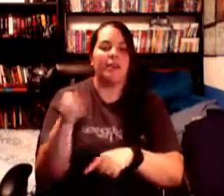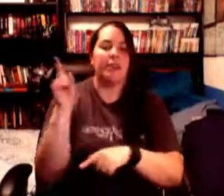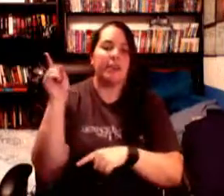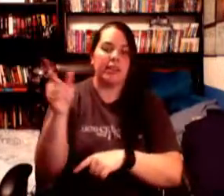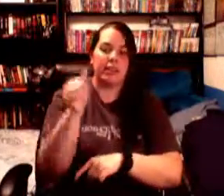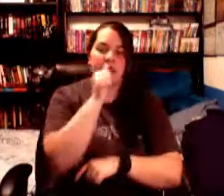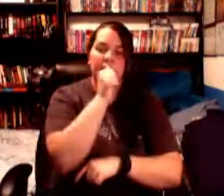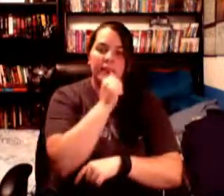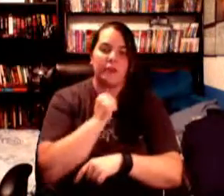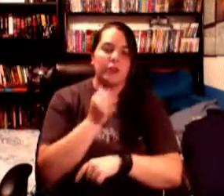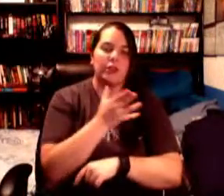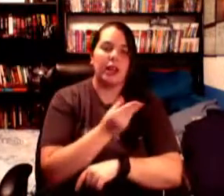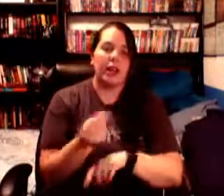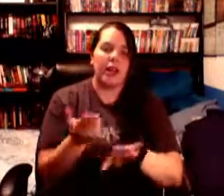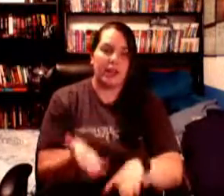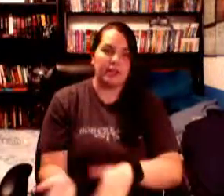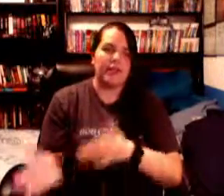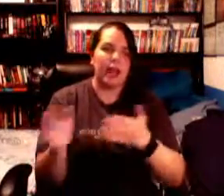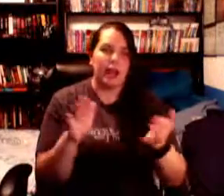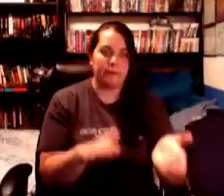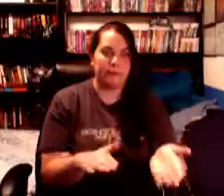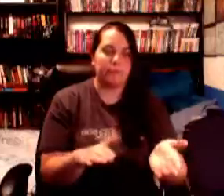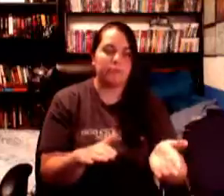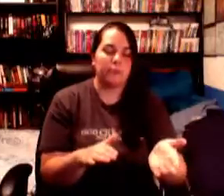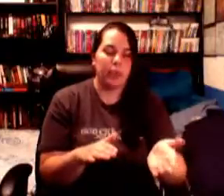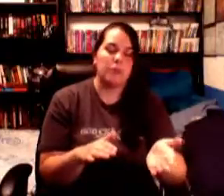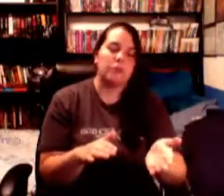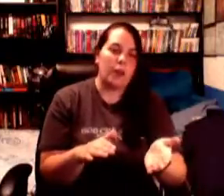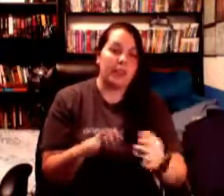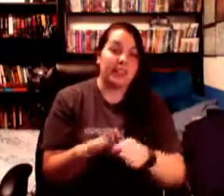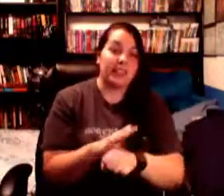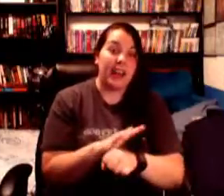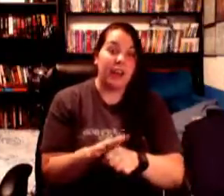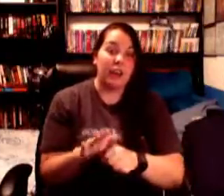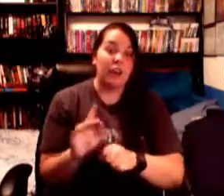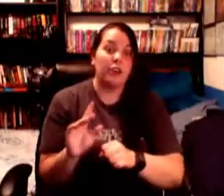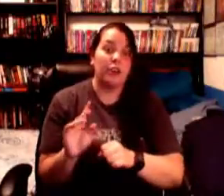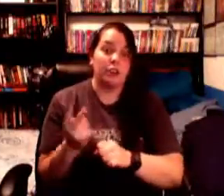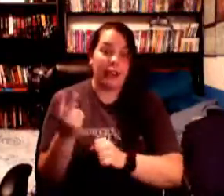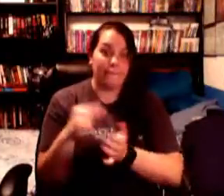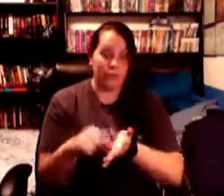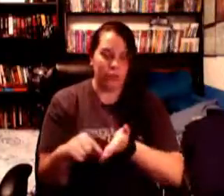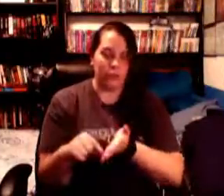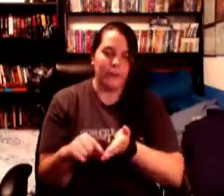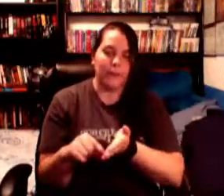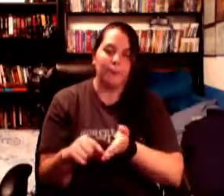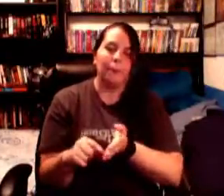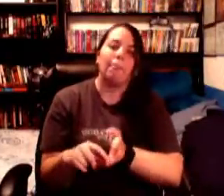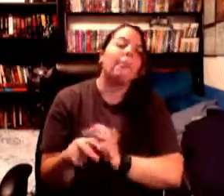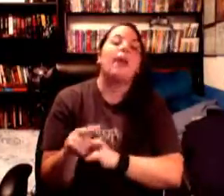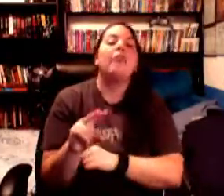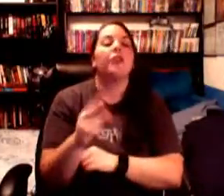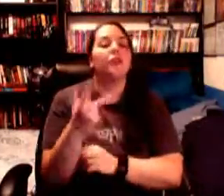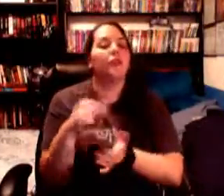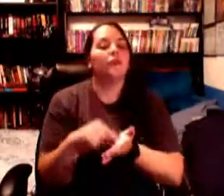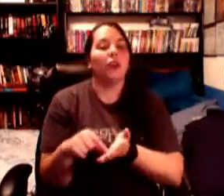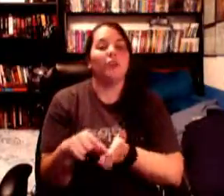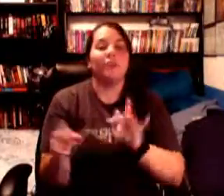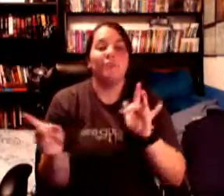as he suffered and died. So that's the entire second verse. The third verse